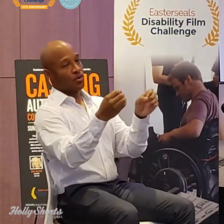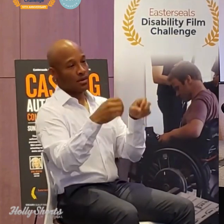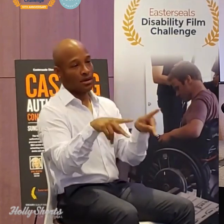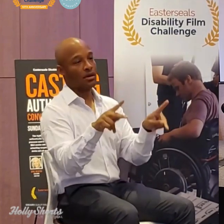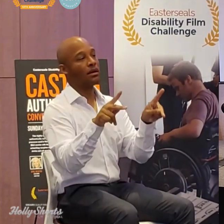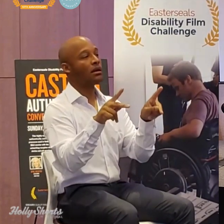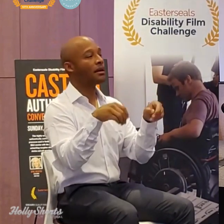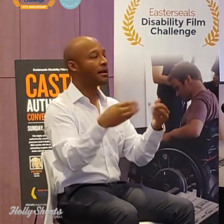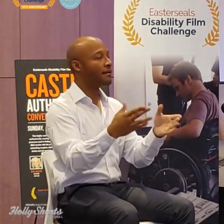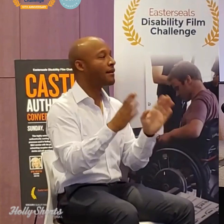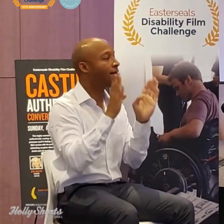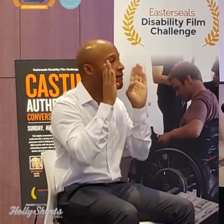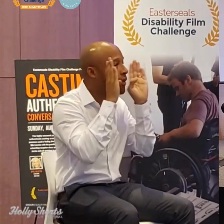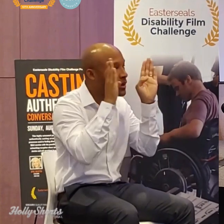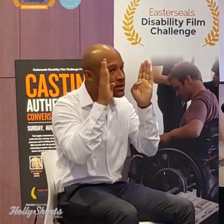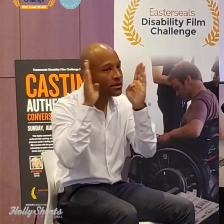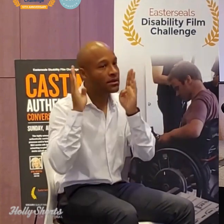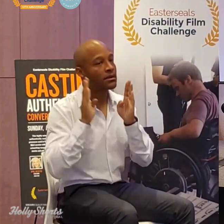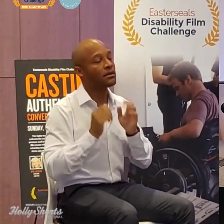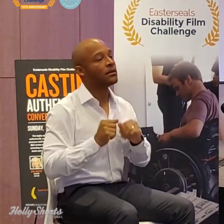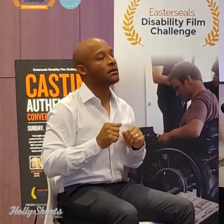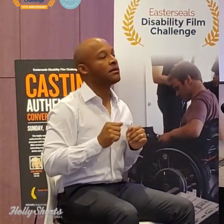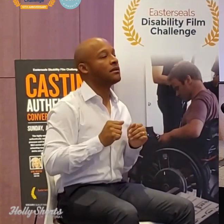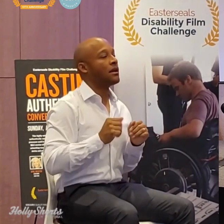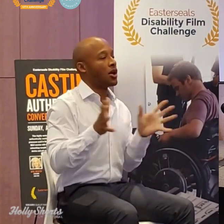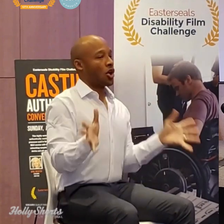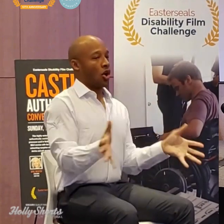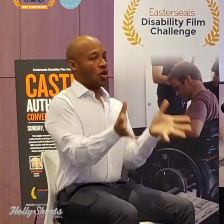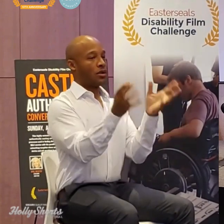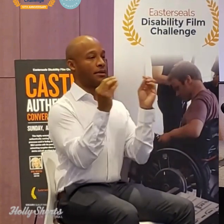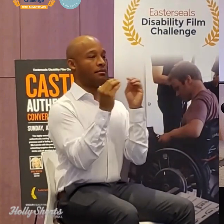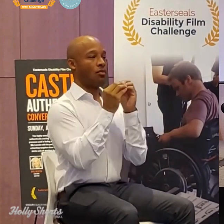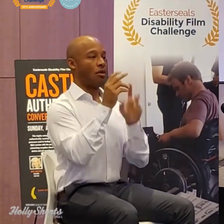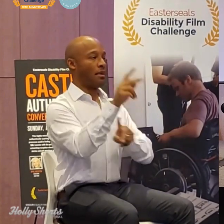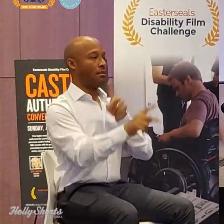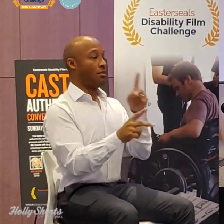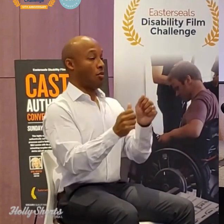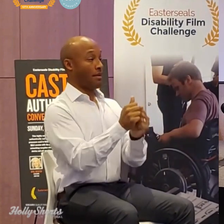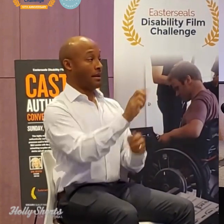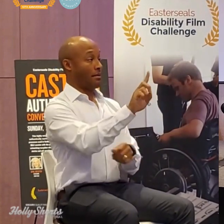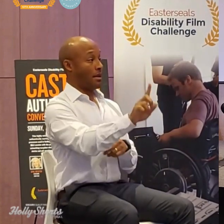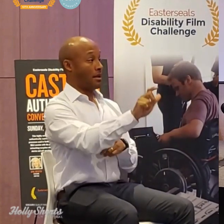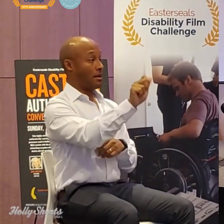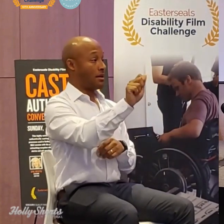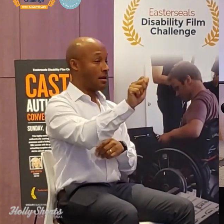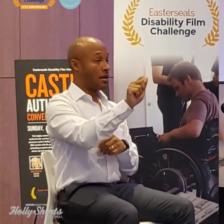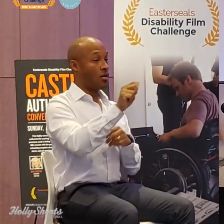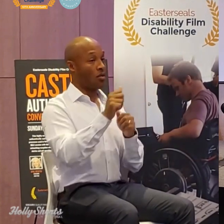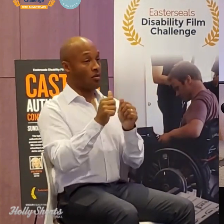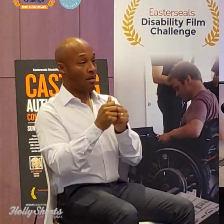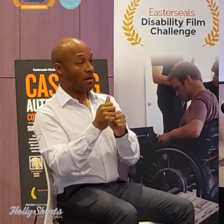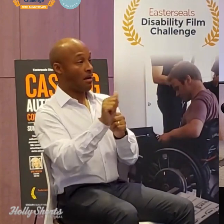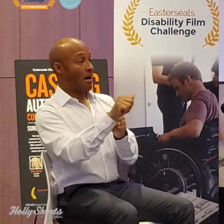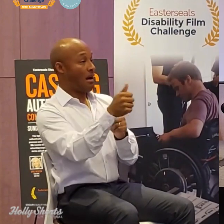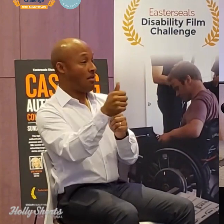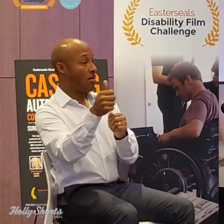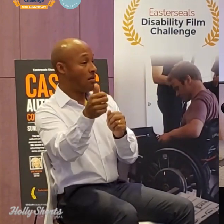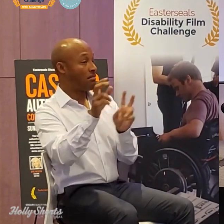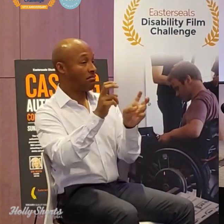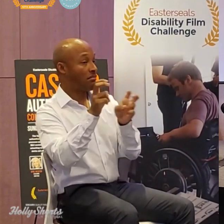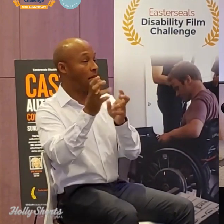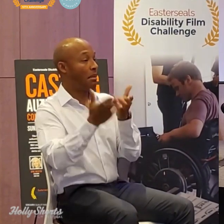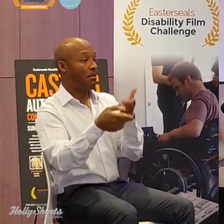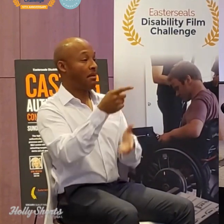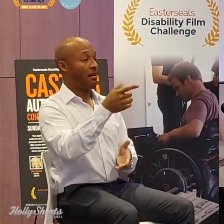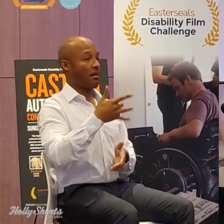gives focus and that makes more, it encourages more people with disabilities and with other things that never thought